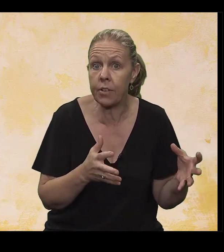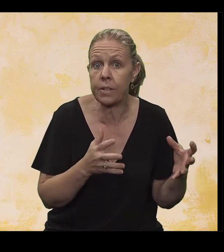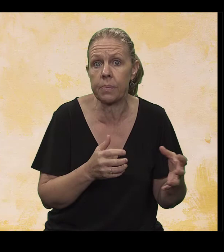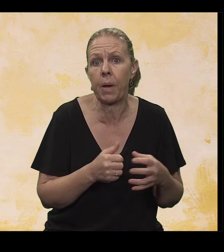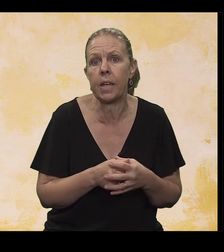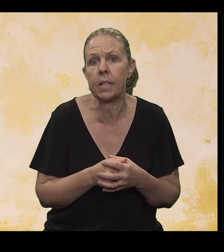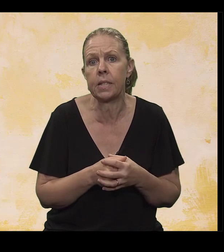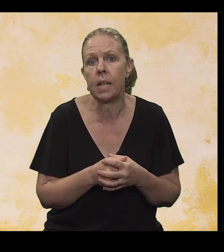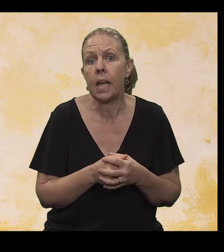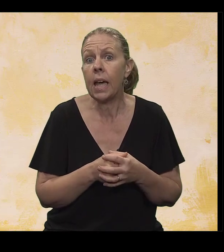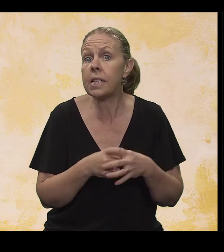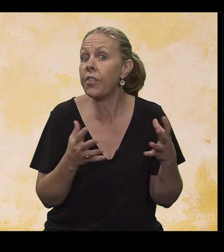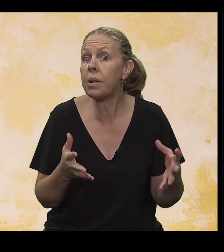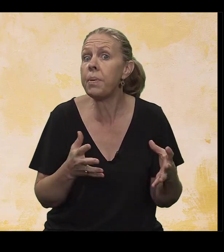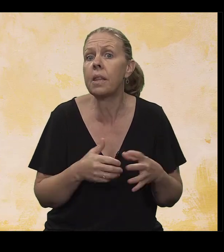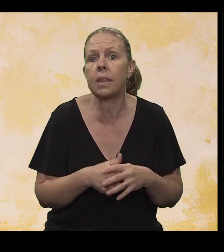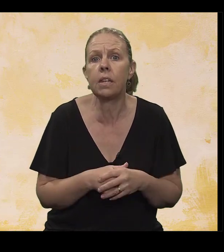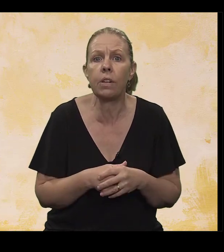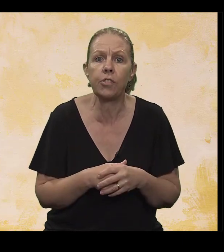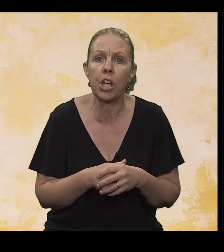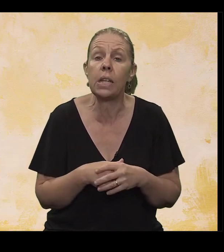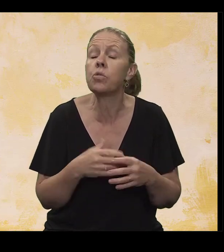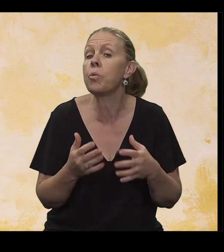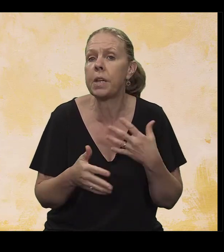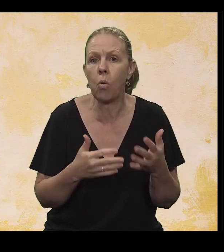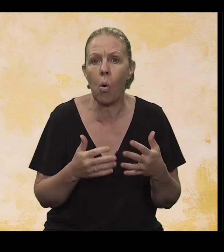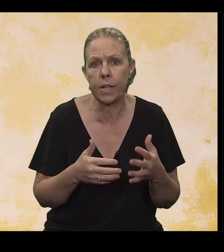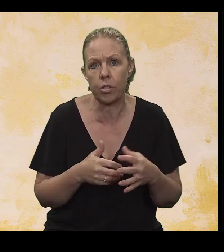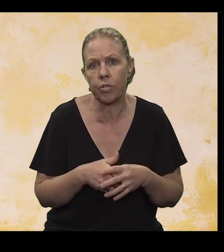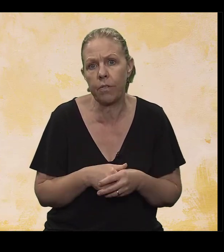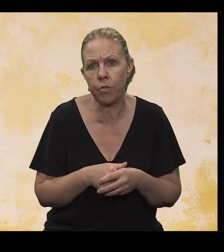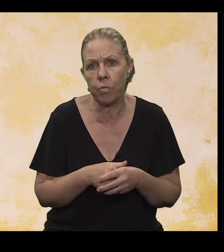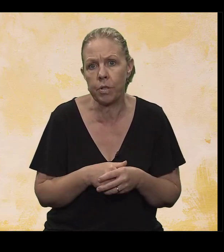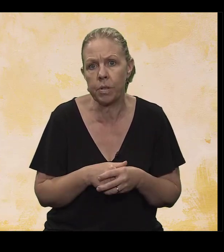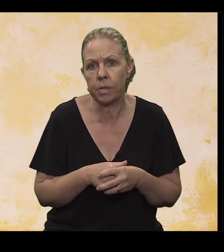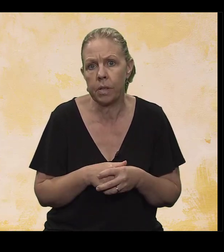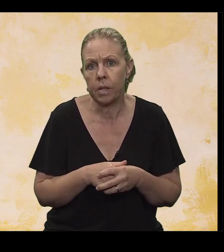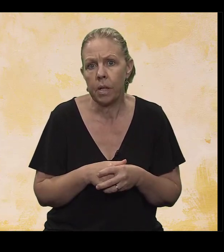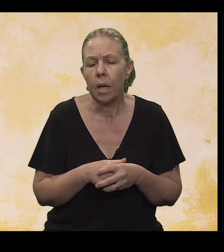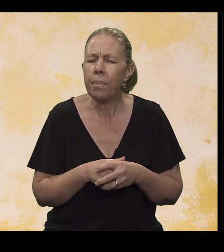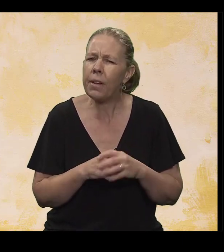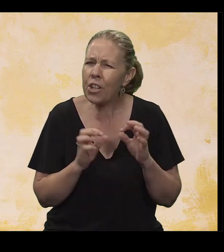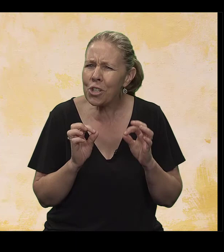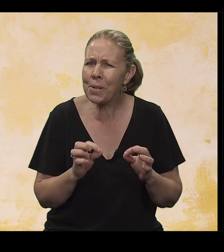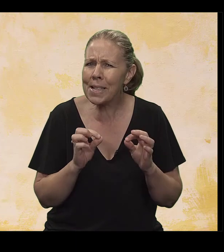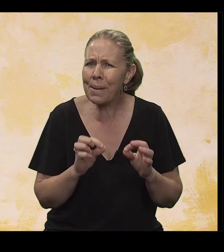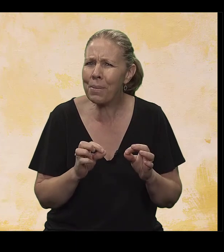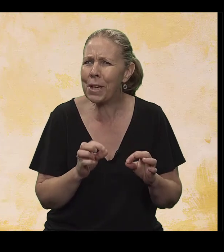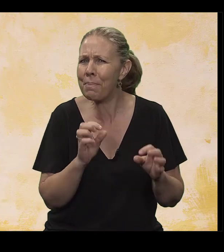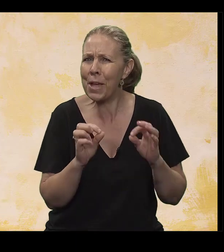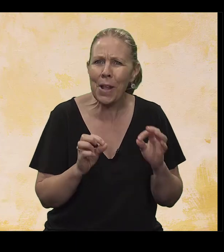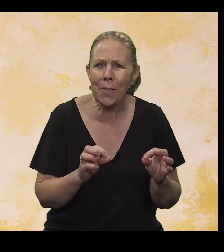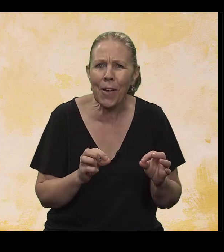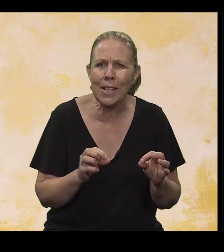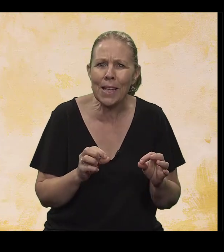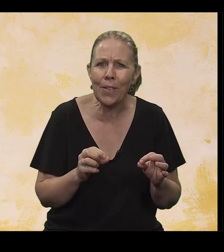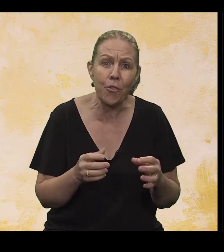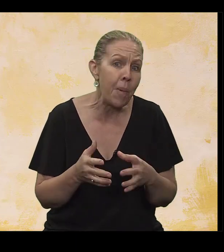evidence base, and developing a theory of change will be quite straightforward. But if you're doing something a bit innovative, or